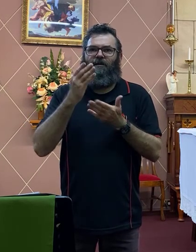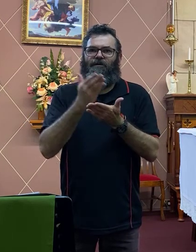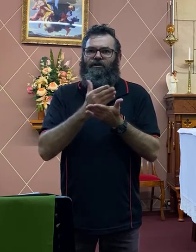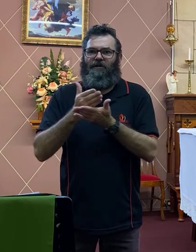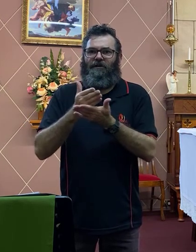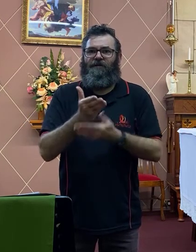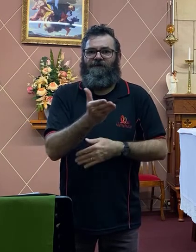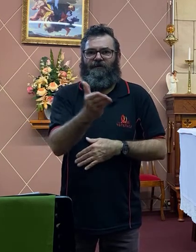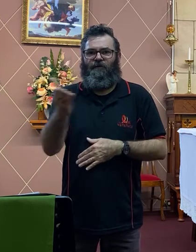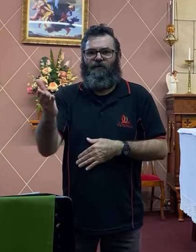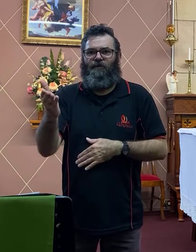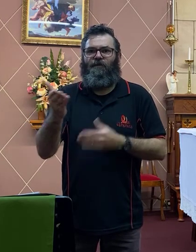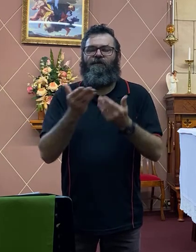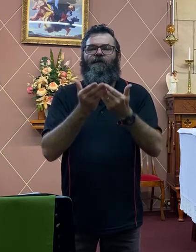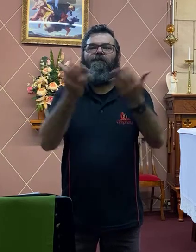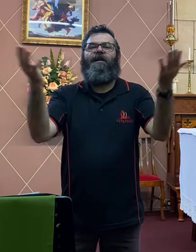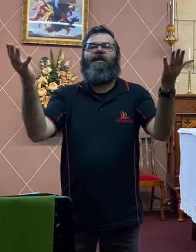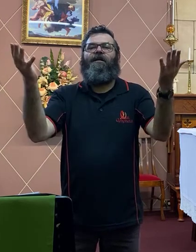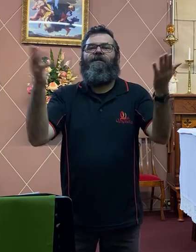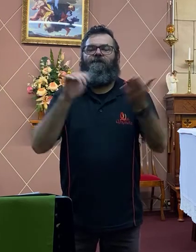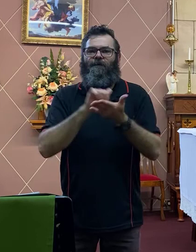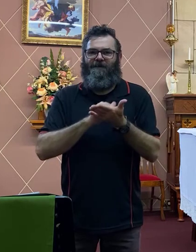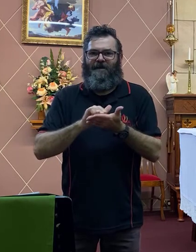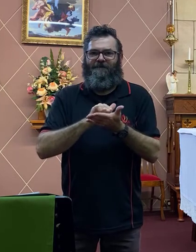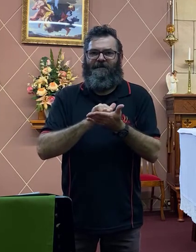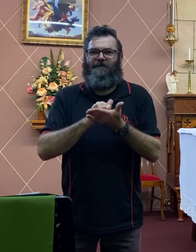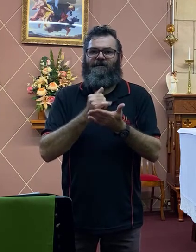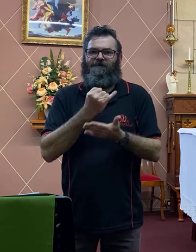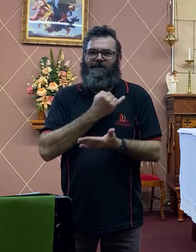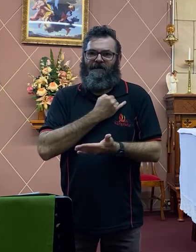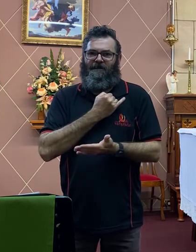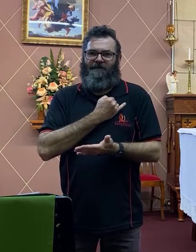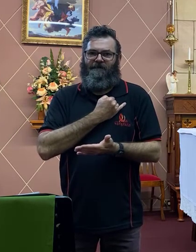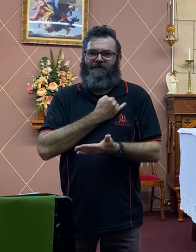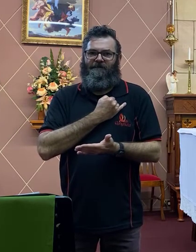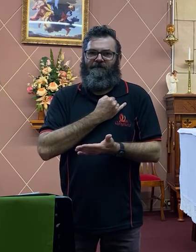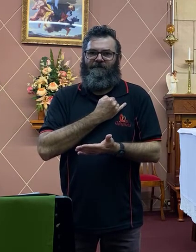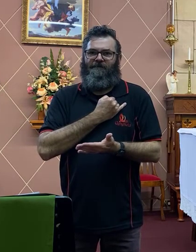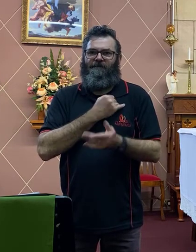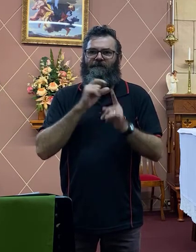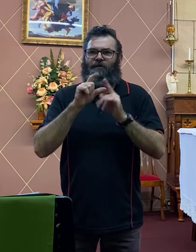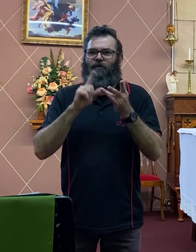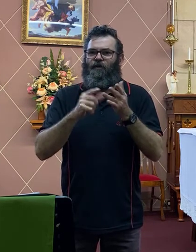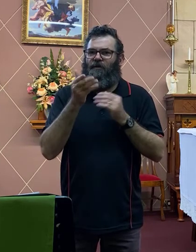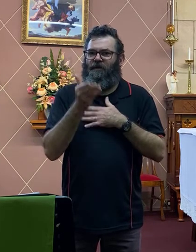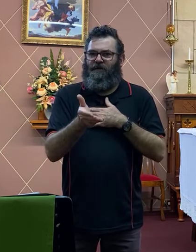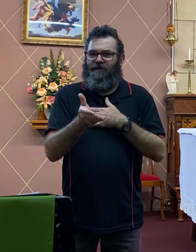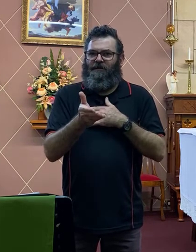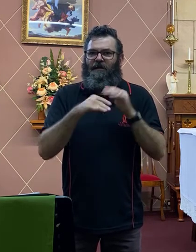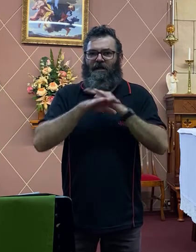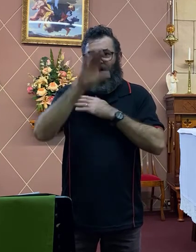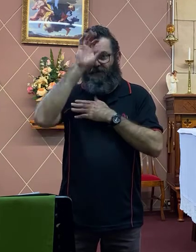many for the forgiveness of sins. Do this in memory of me."